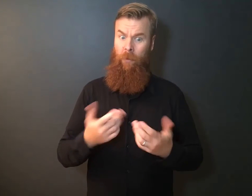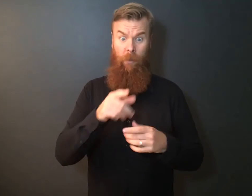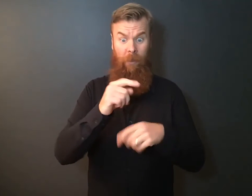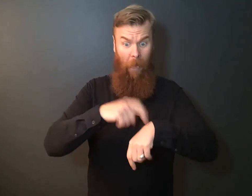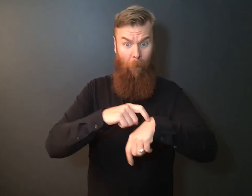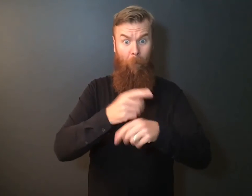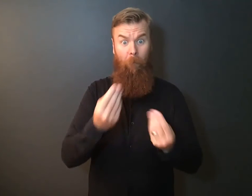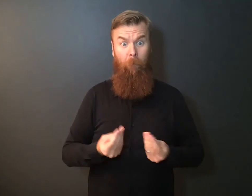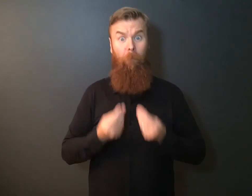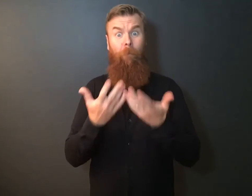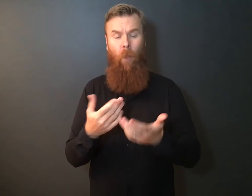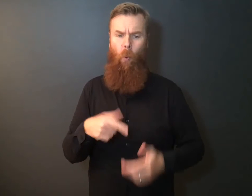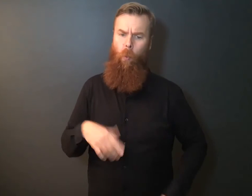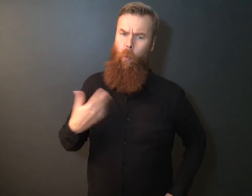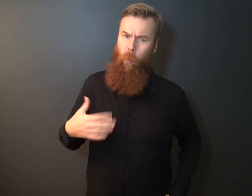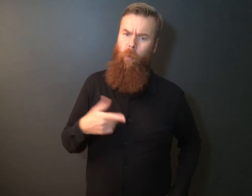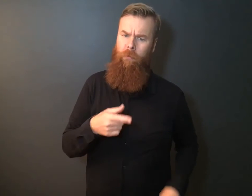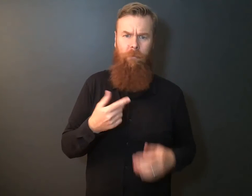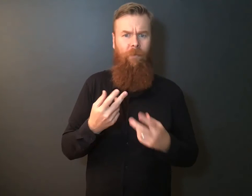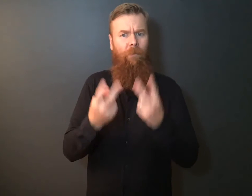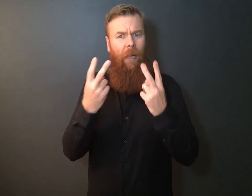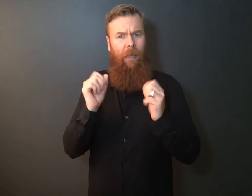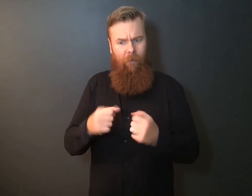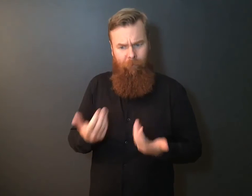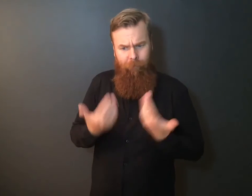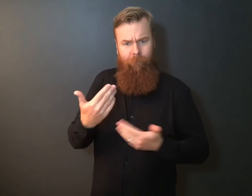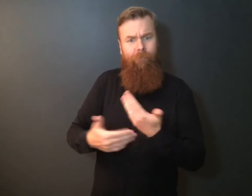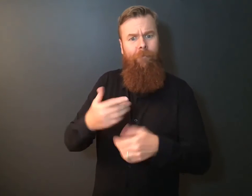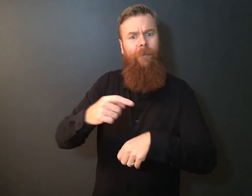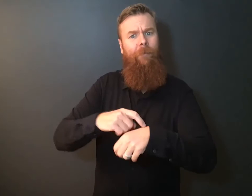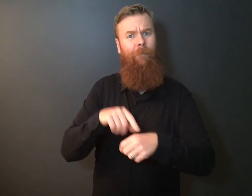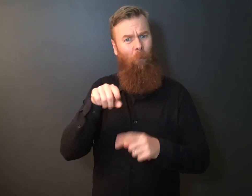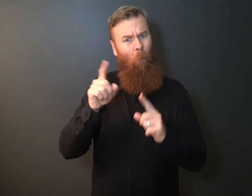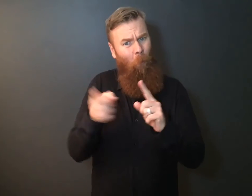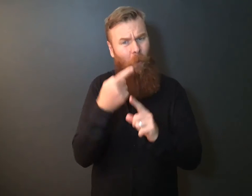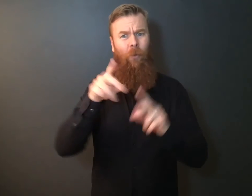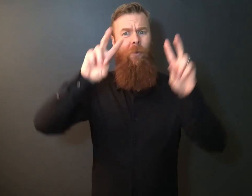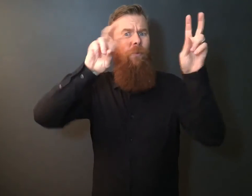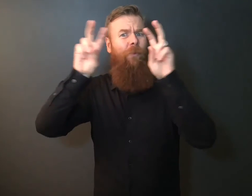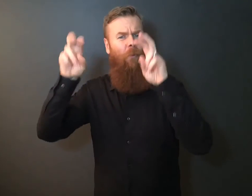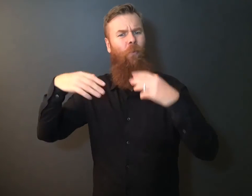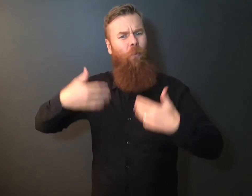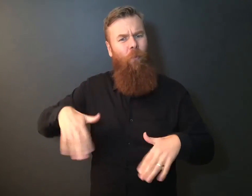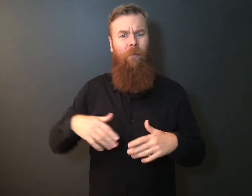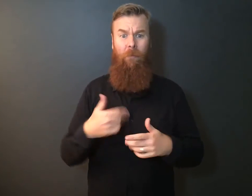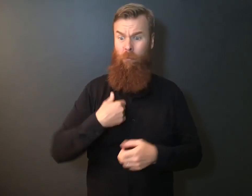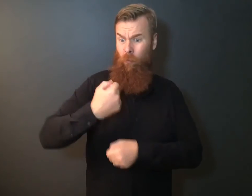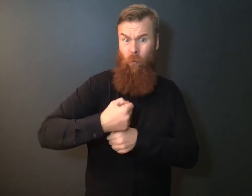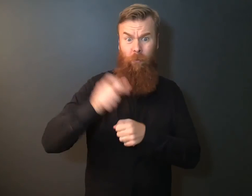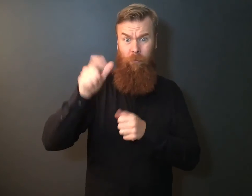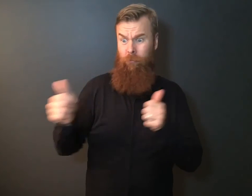don't know if maybe my colleagues could read some of the comments that we might have had in the chat or